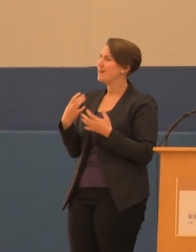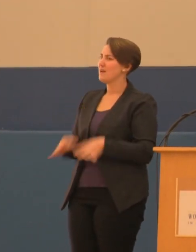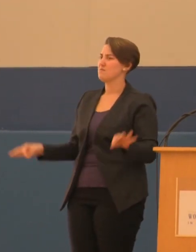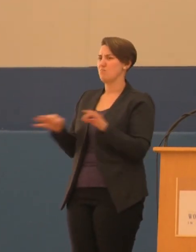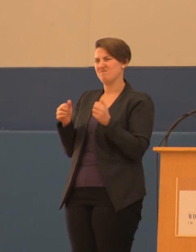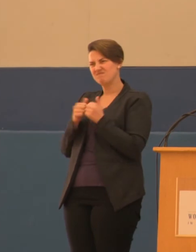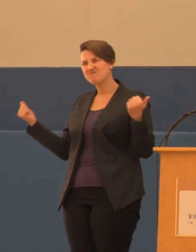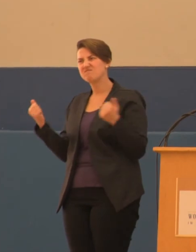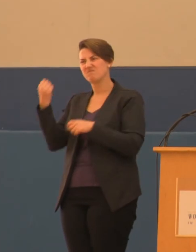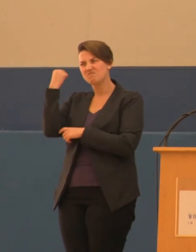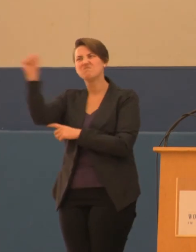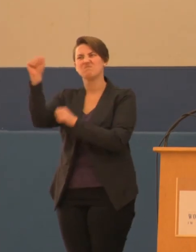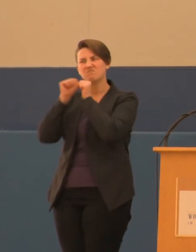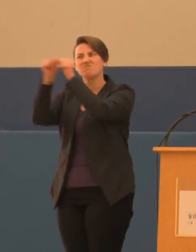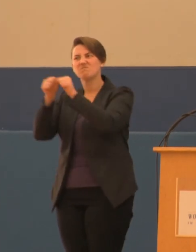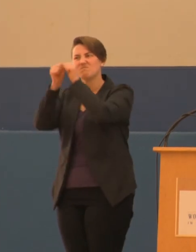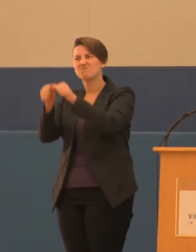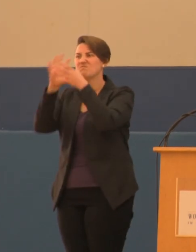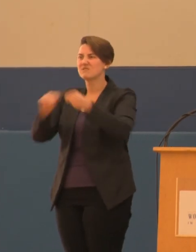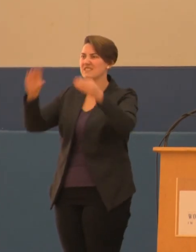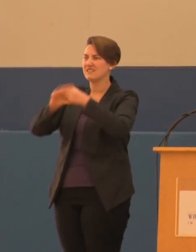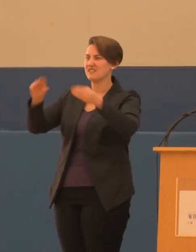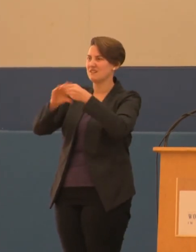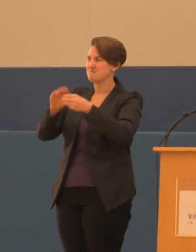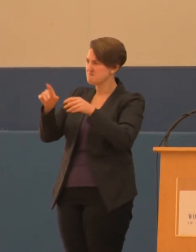out contemporaneously. Yeah.